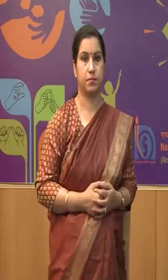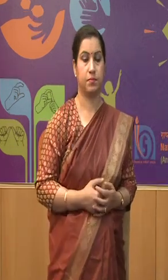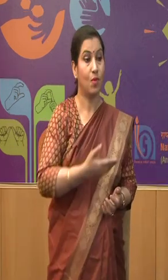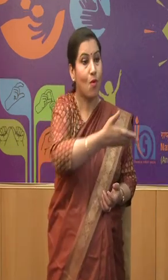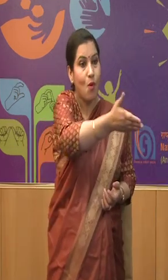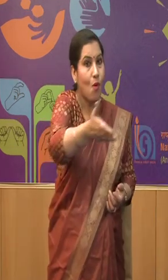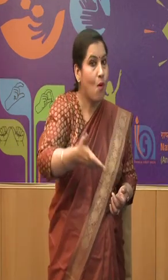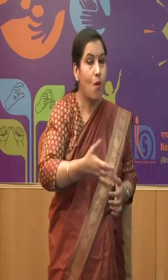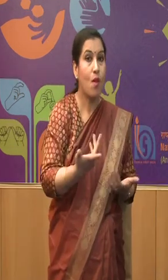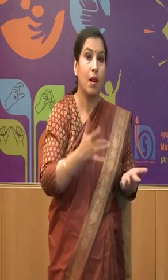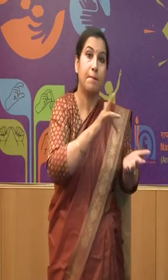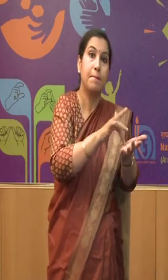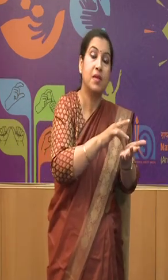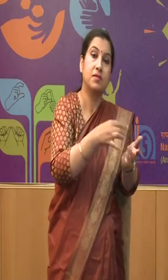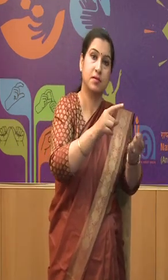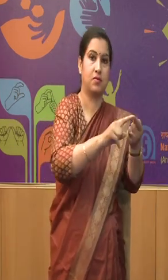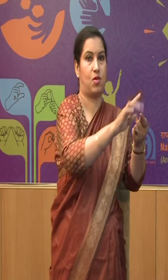All this happened in Europe.